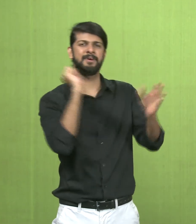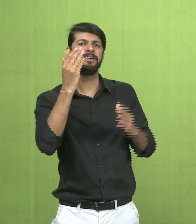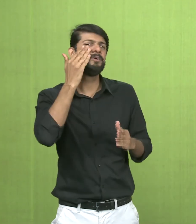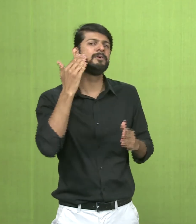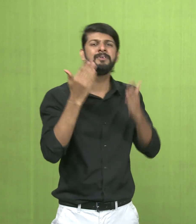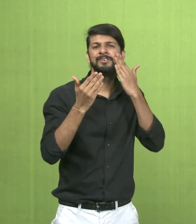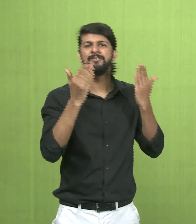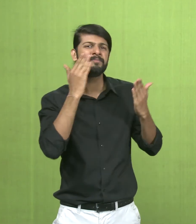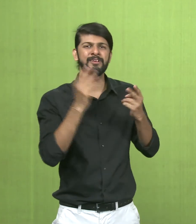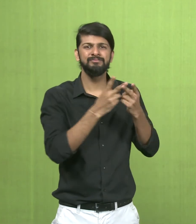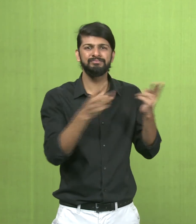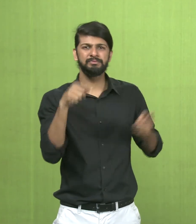which is used in Holi,